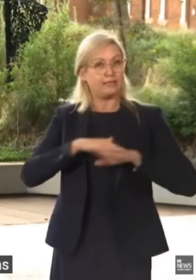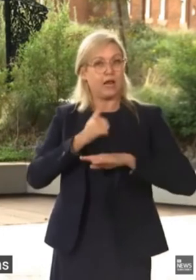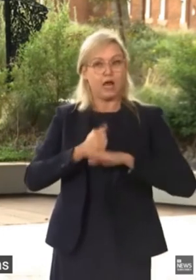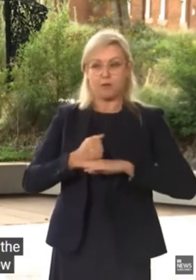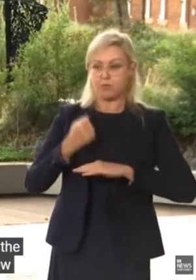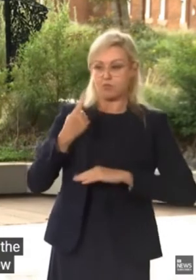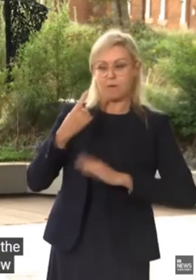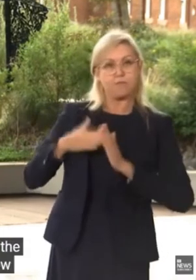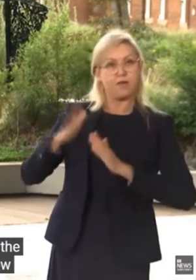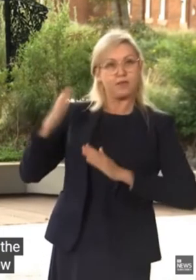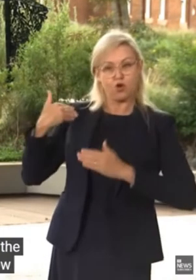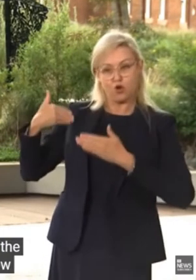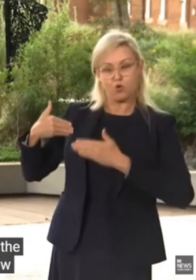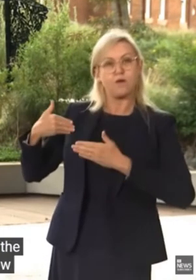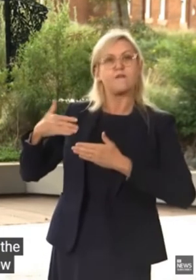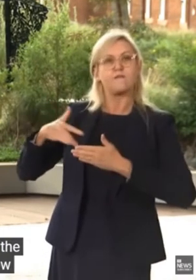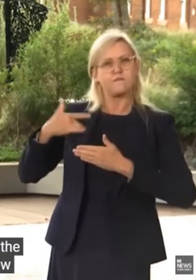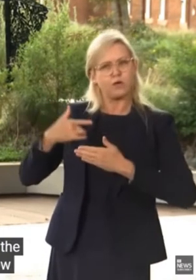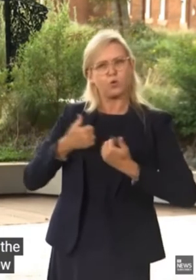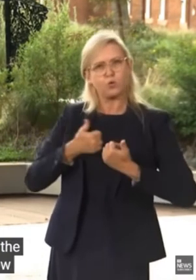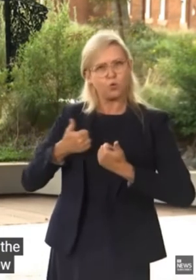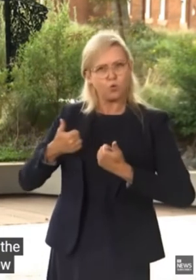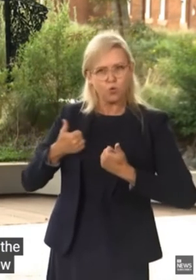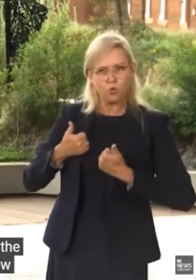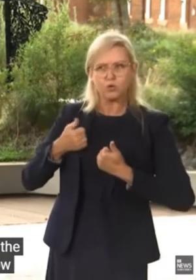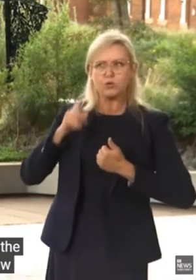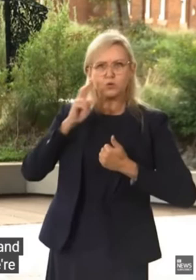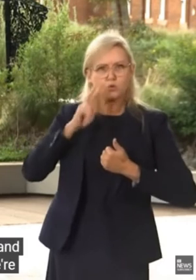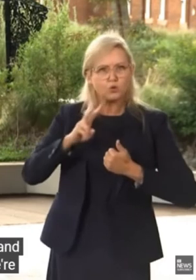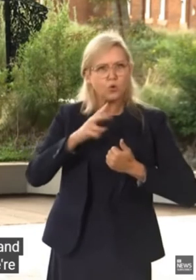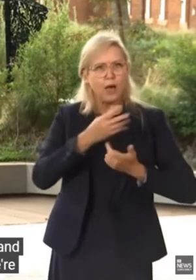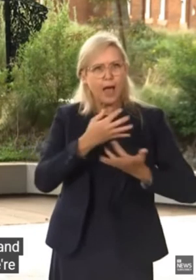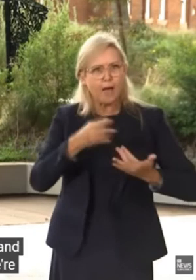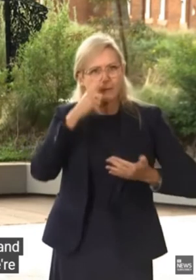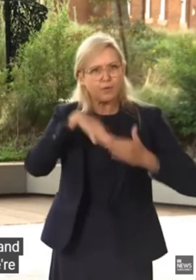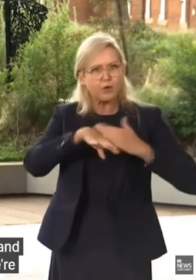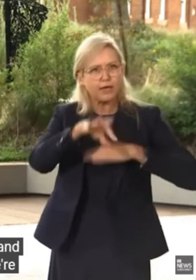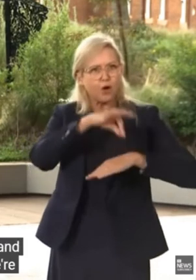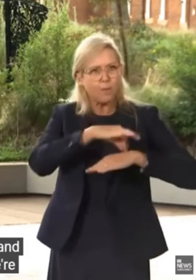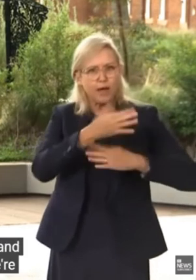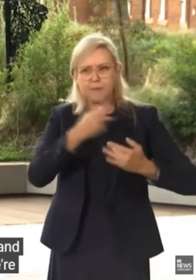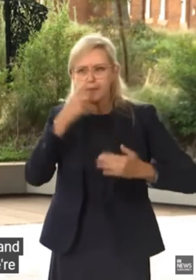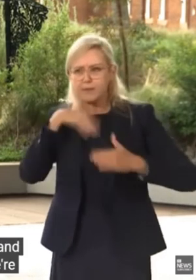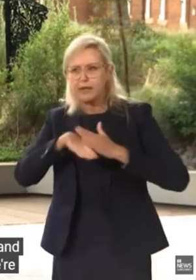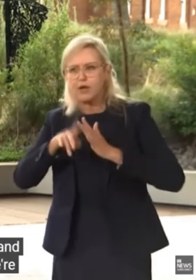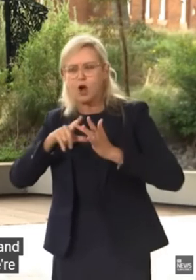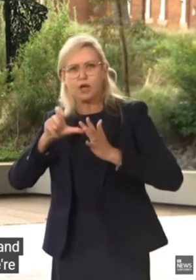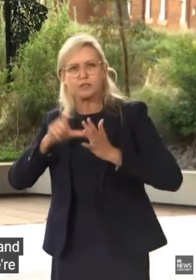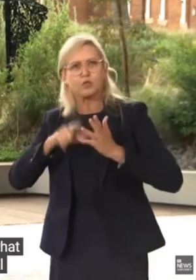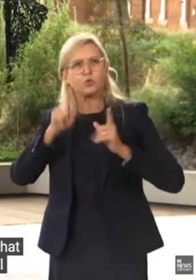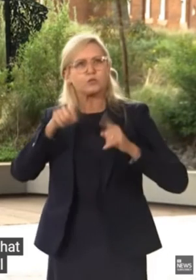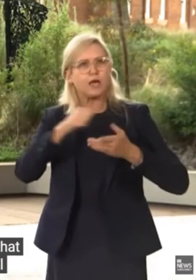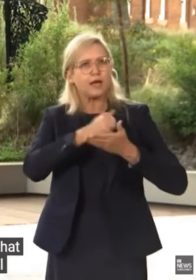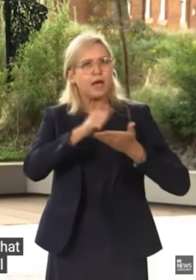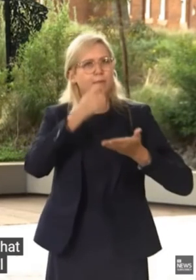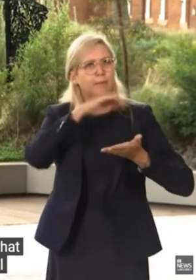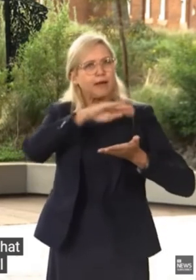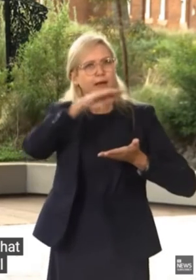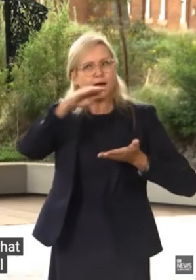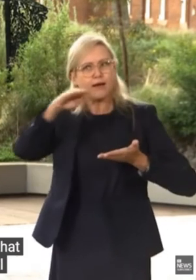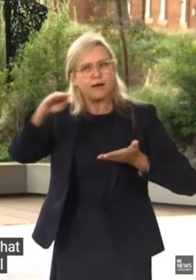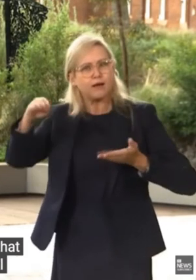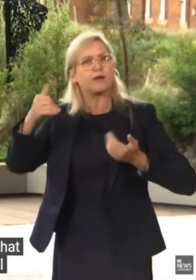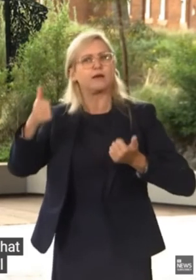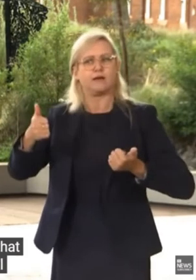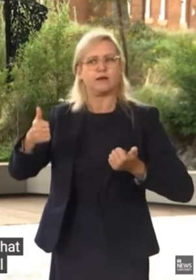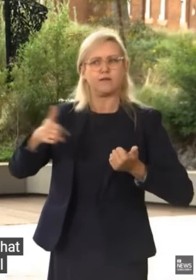situation we're in. We are very pleased with what we're seeing in the hospital system. We're also seeing as well the furloughed workforce of our health workers coming